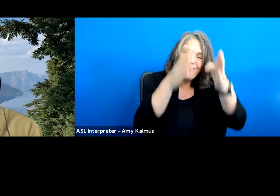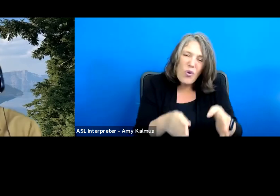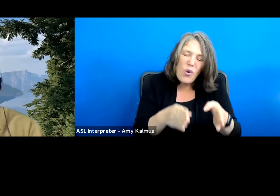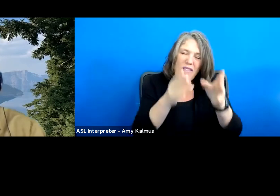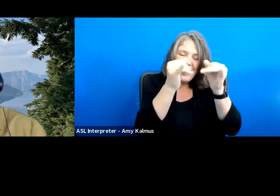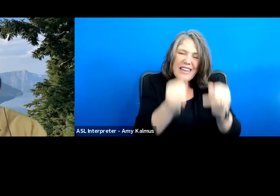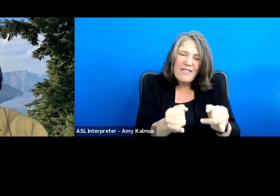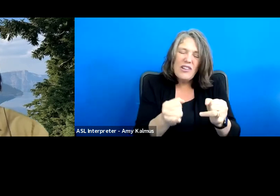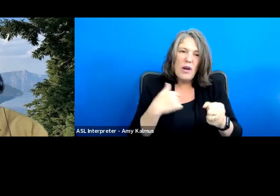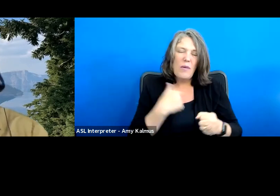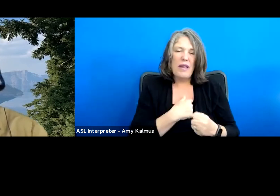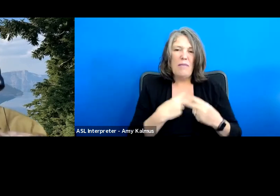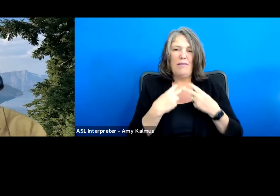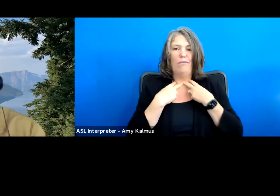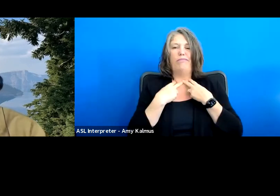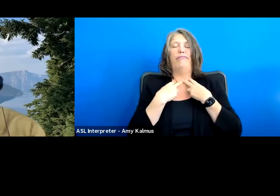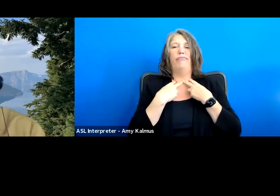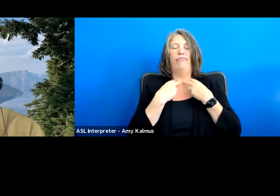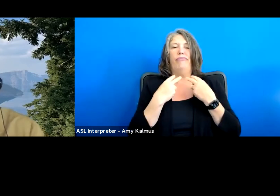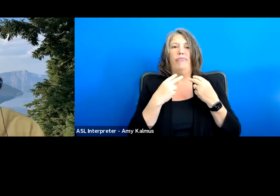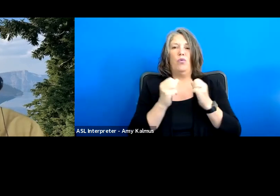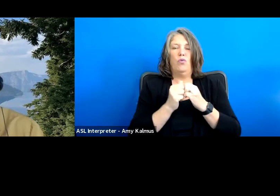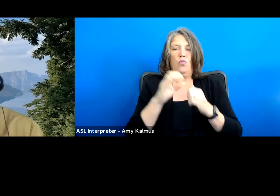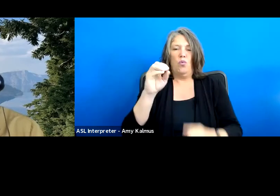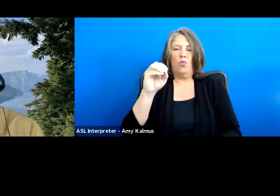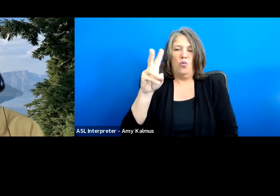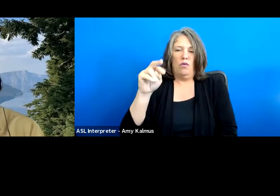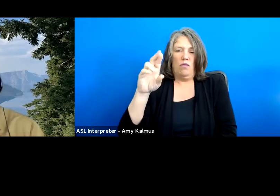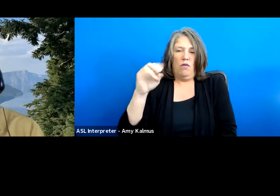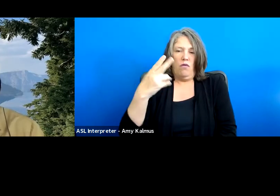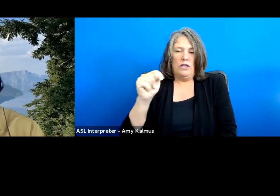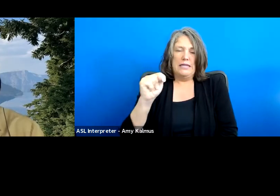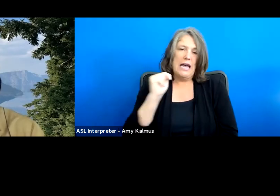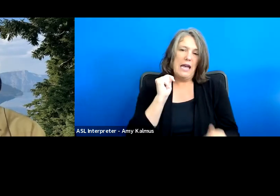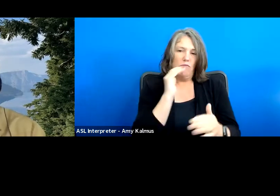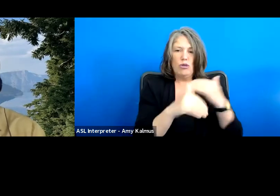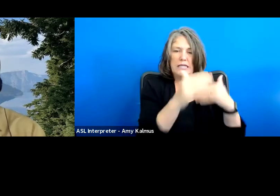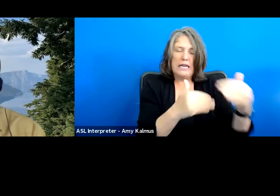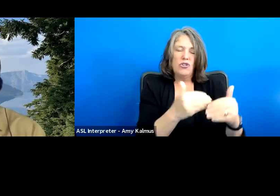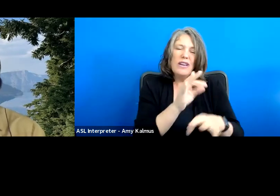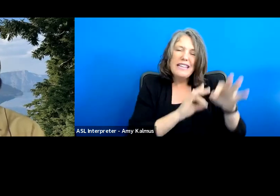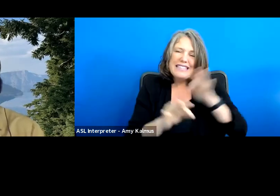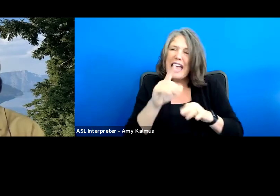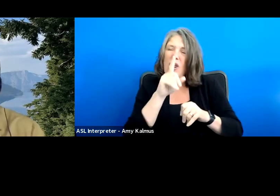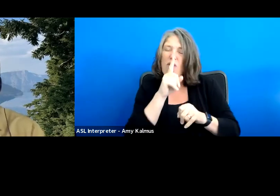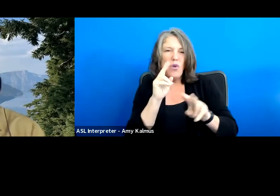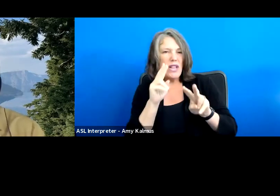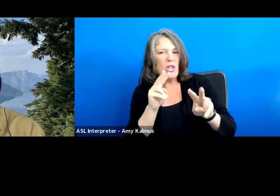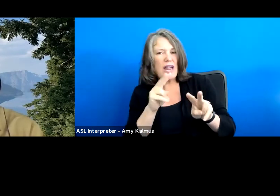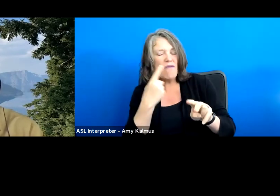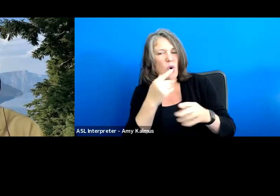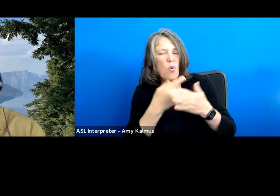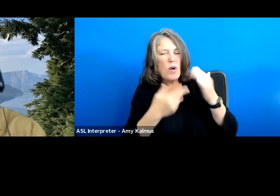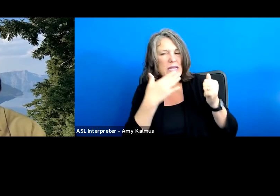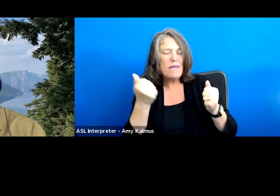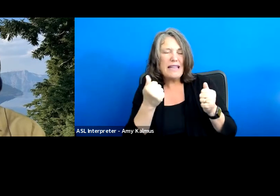been more caught up on oversight and procedure instead of really looking out for what's best and how do we promote